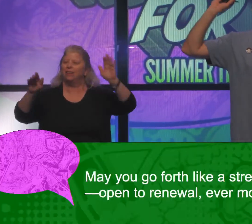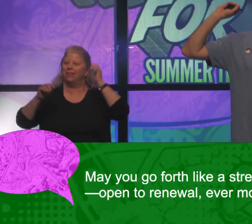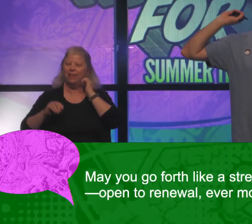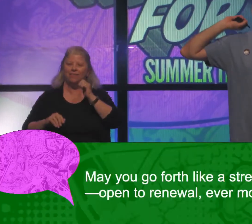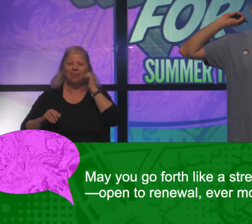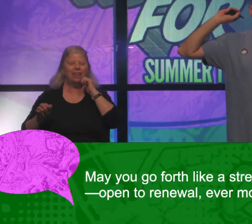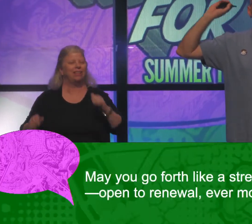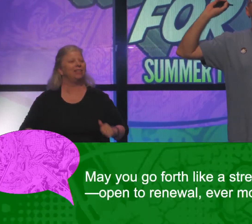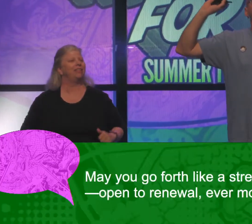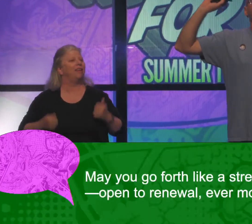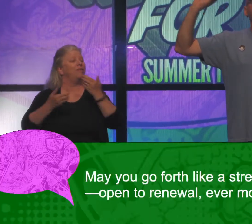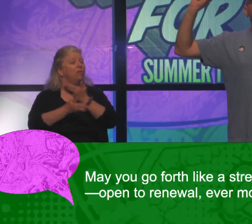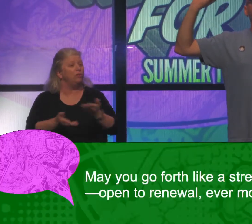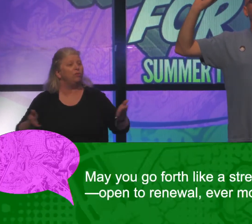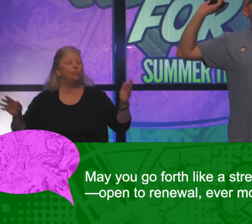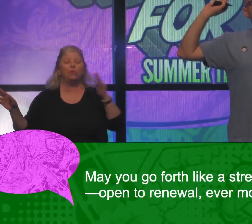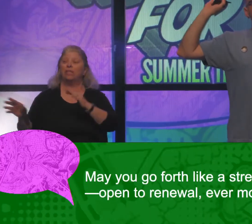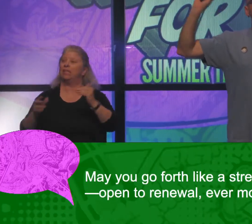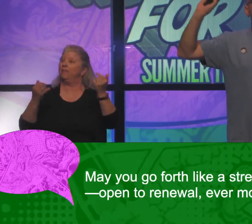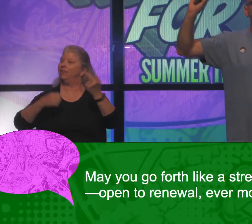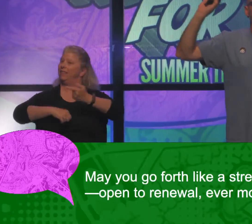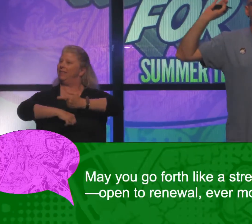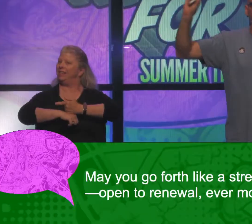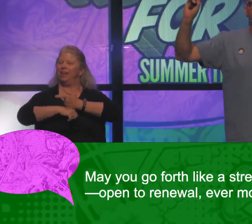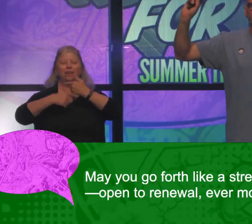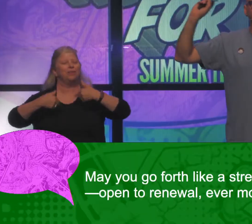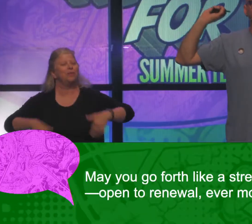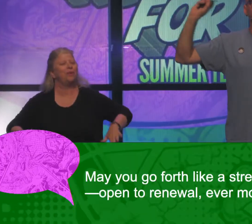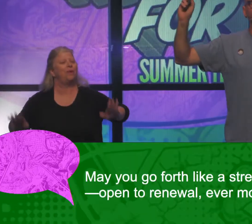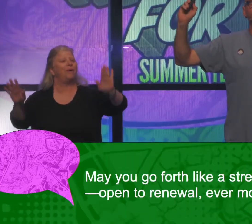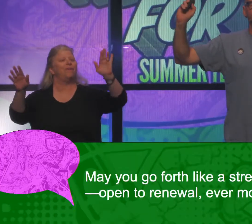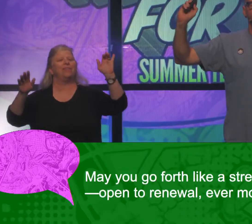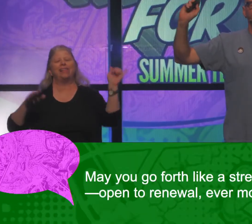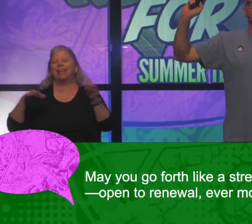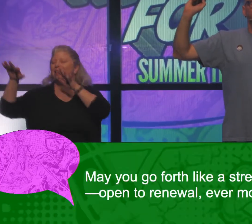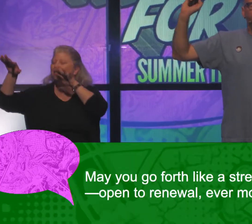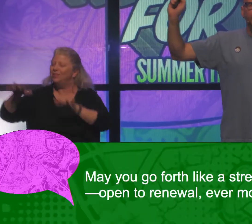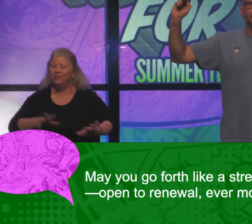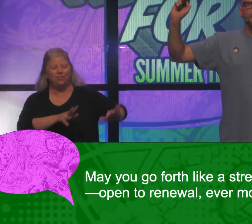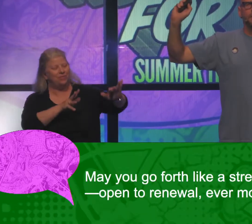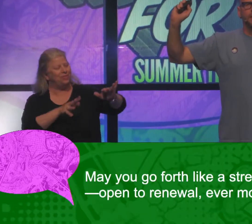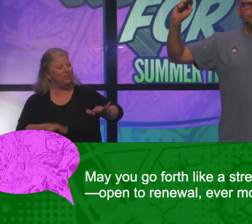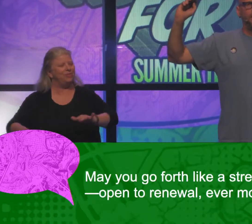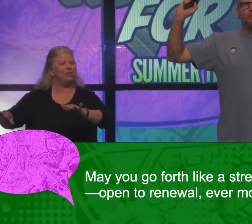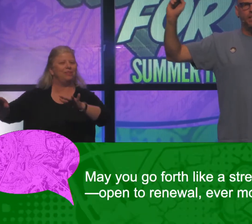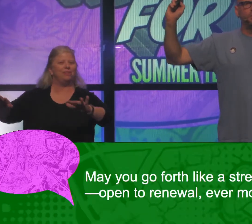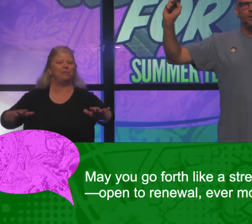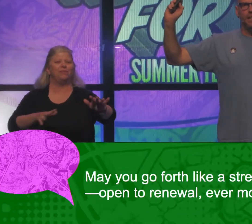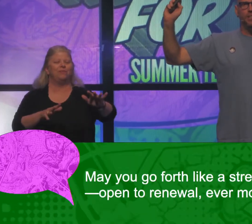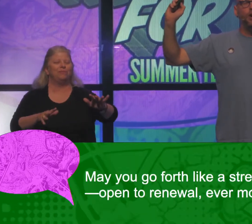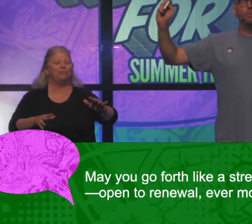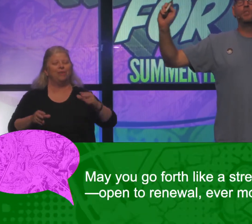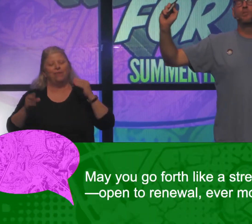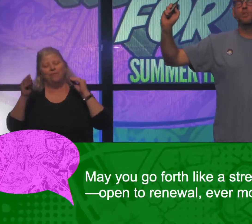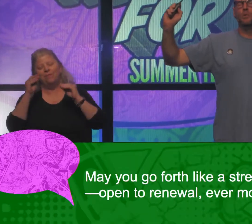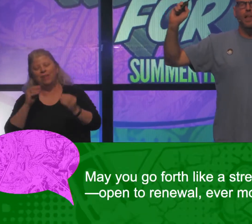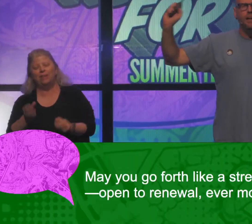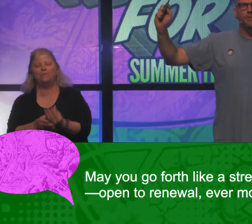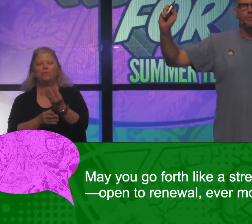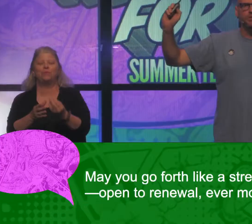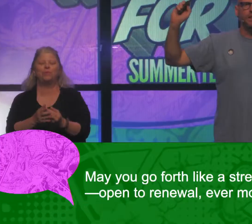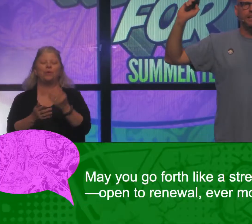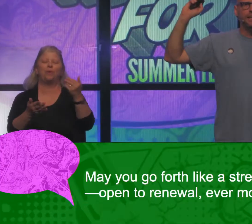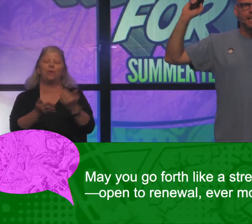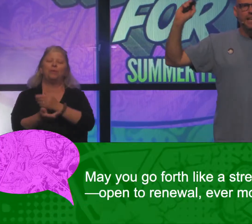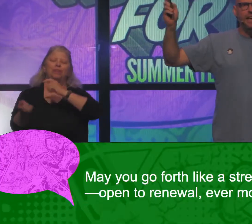normal life. So as you leave this place, may you go forth like a stream, fed by fresh springs, open to renewal,